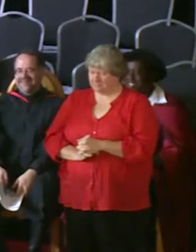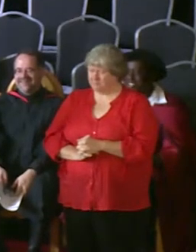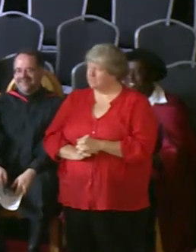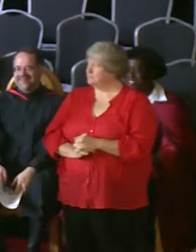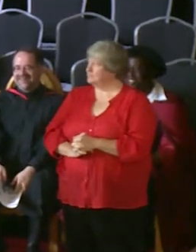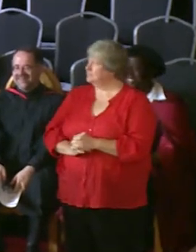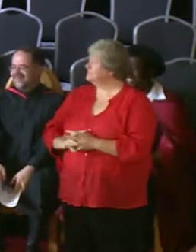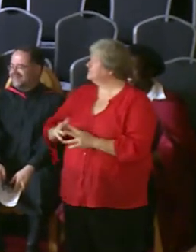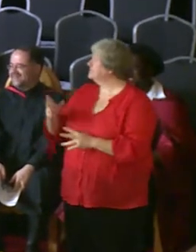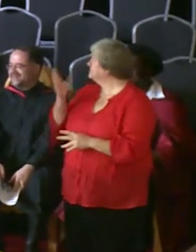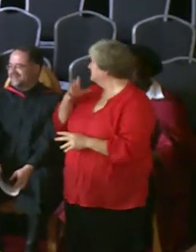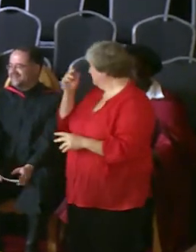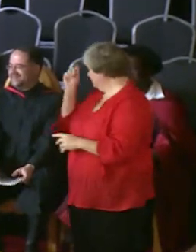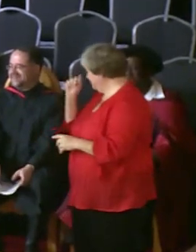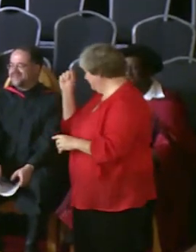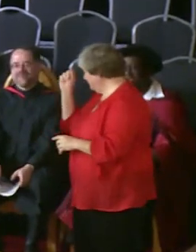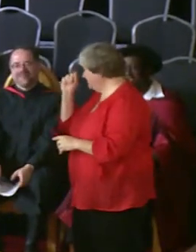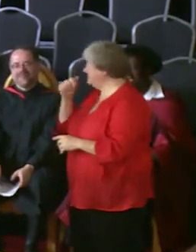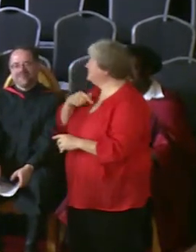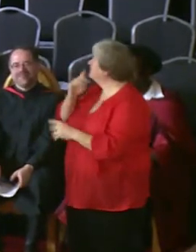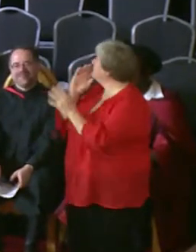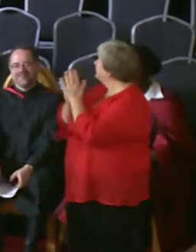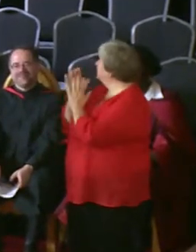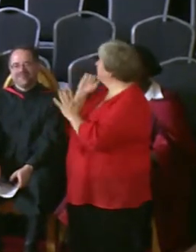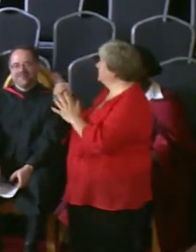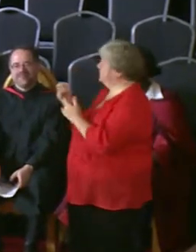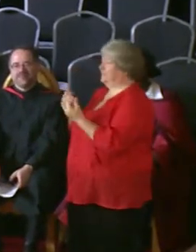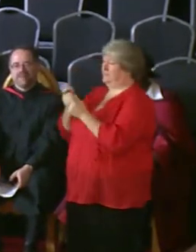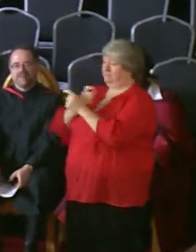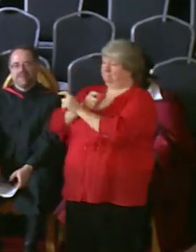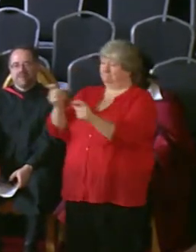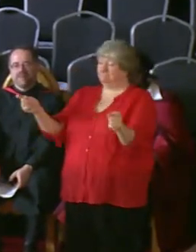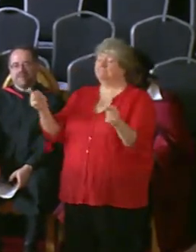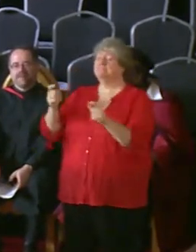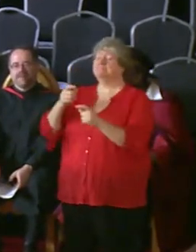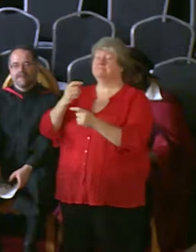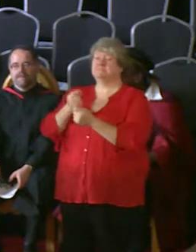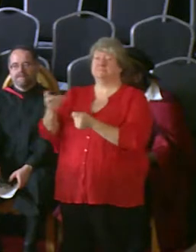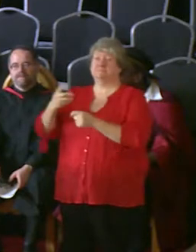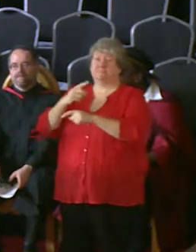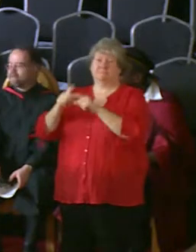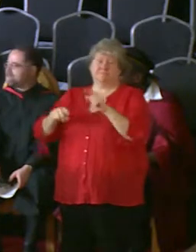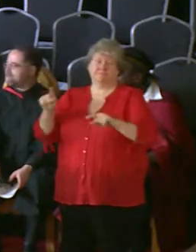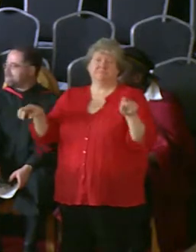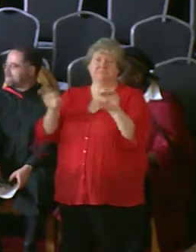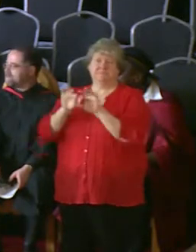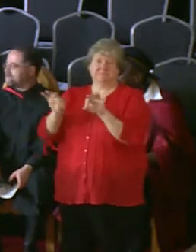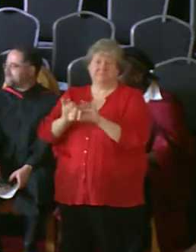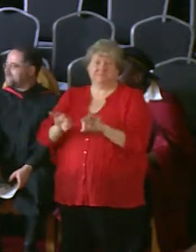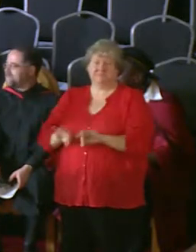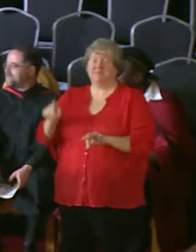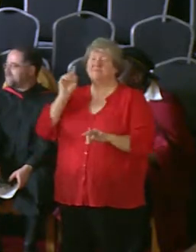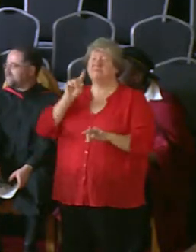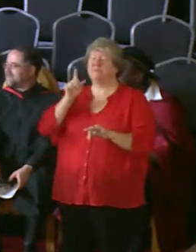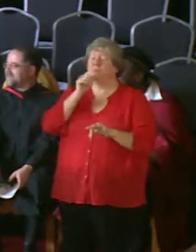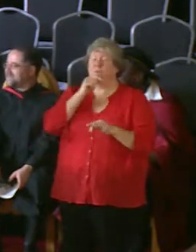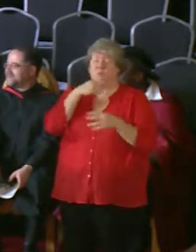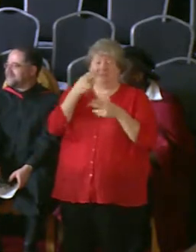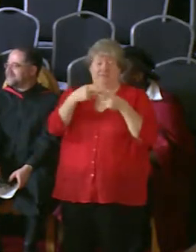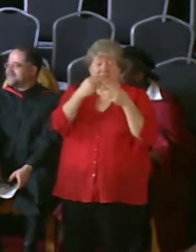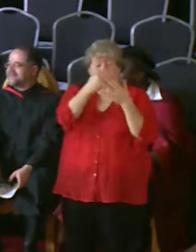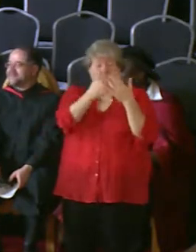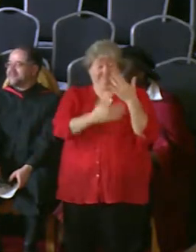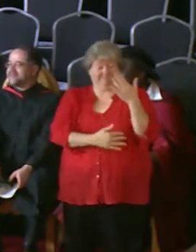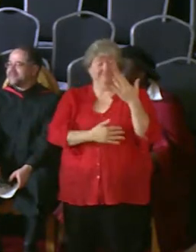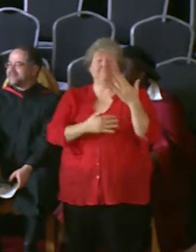Madam Chancellor, I would ask you to confer the various and several degrees on the graduates listed in the program, but unable